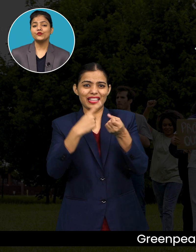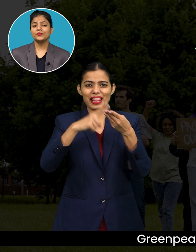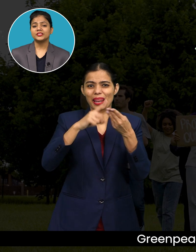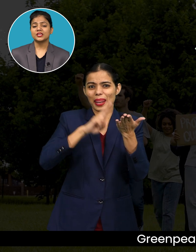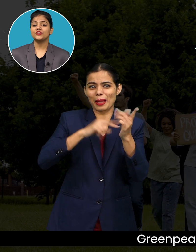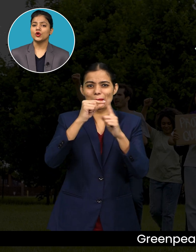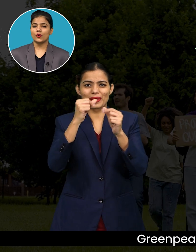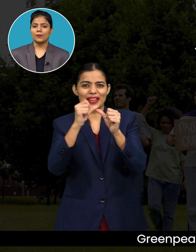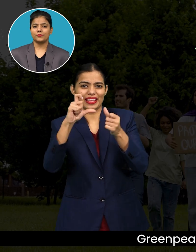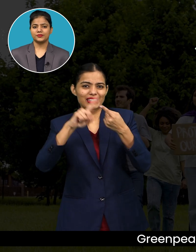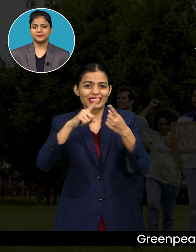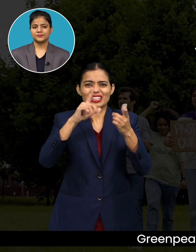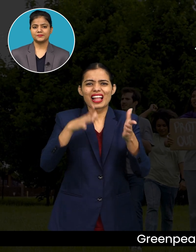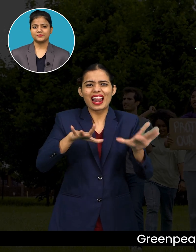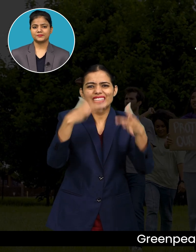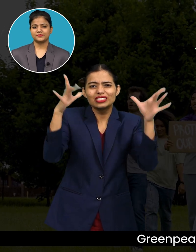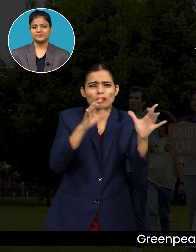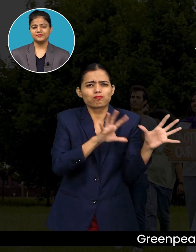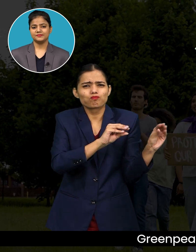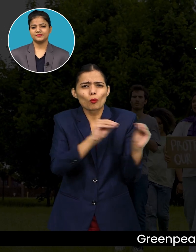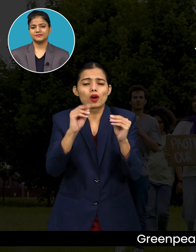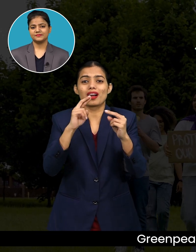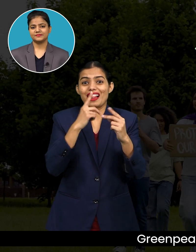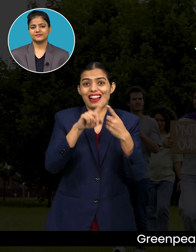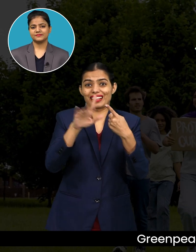Greenpeace movement in Europe.